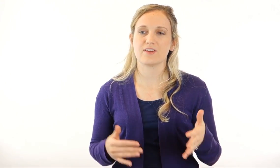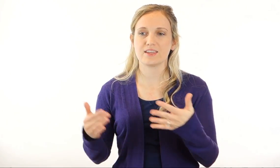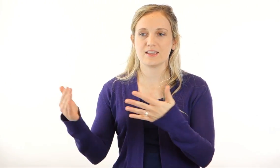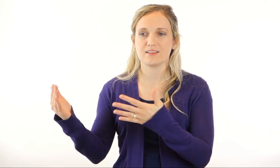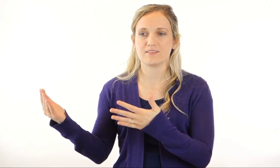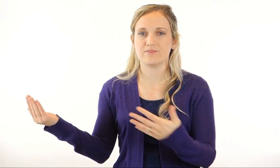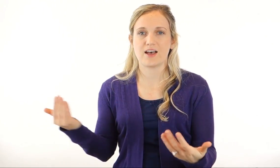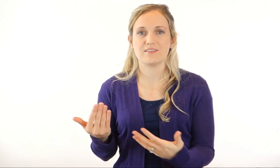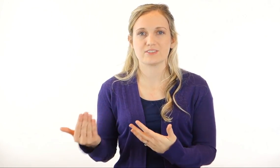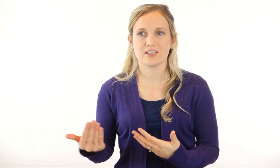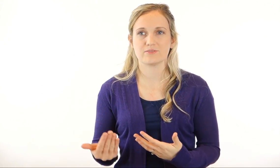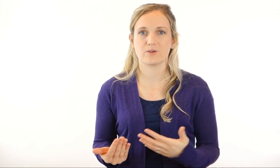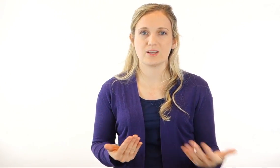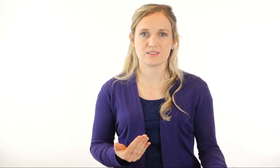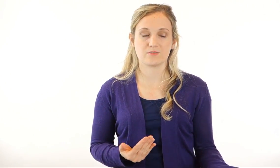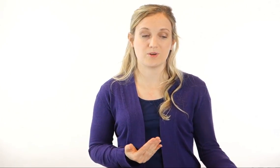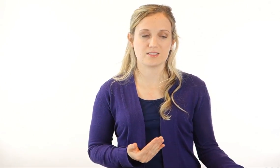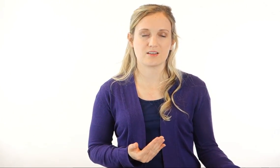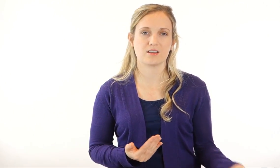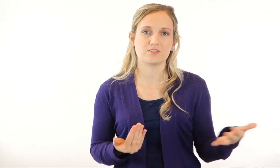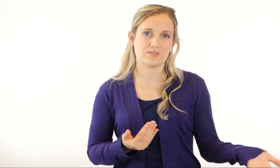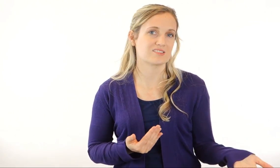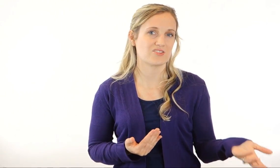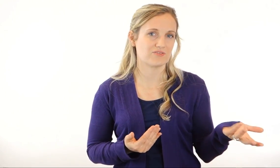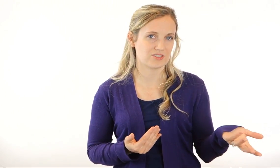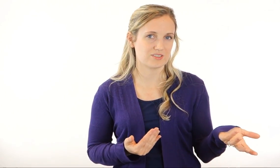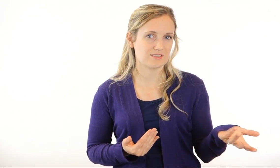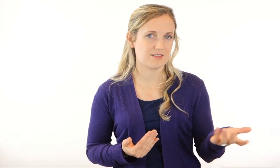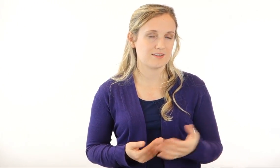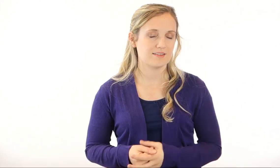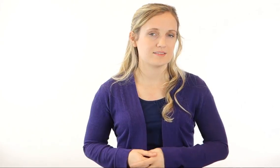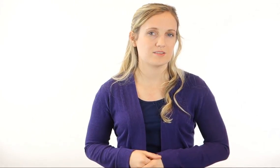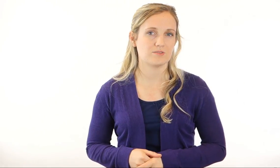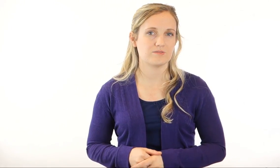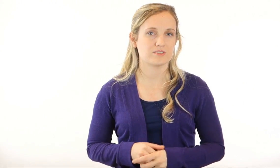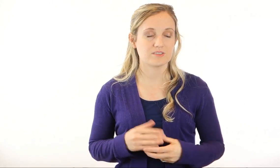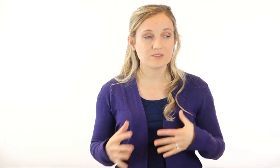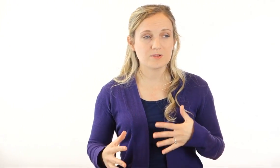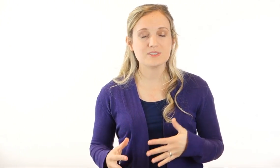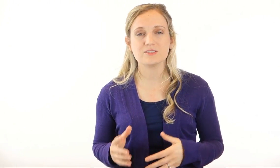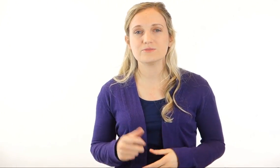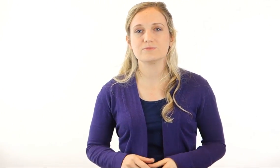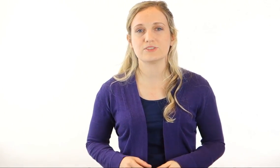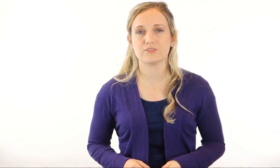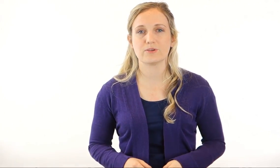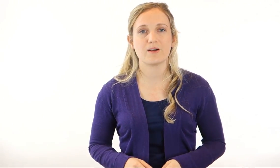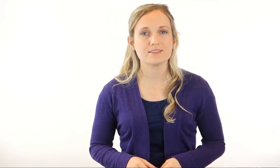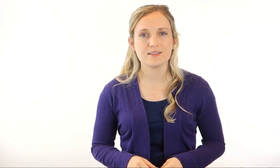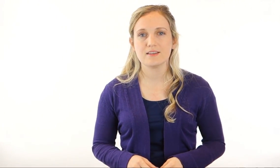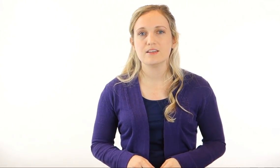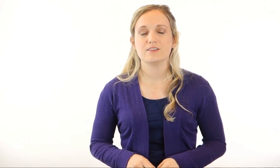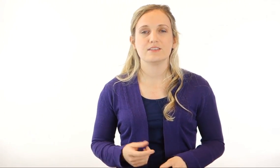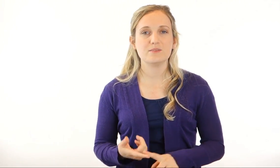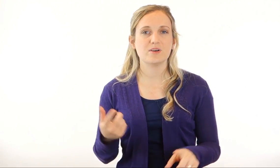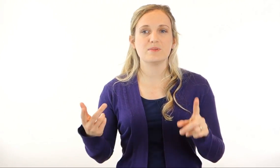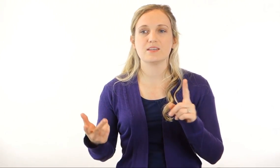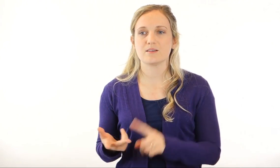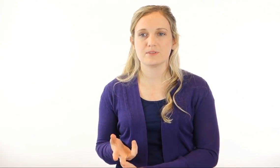I get like 5 or 10 requests on one song, I'll do that song first. So if there's a song you want me to do, be sure to request it. Email me,